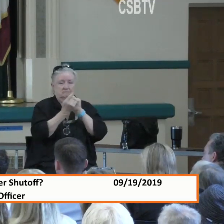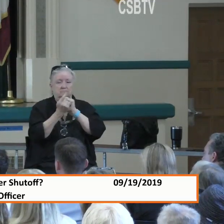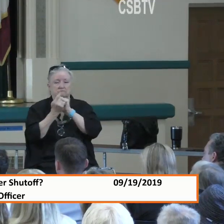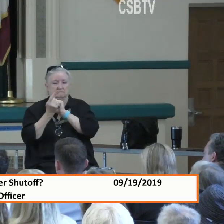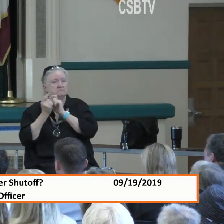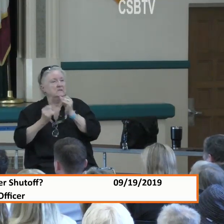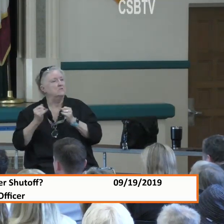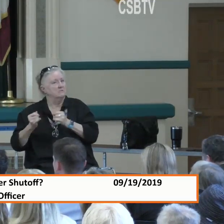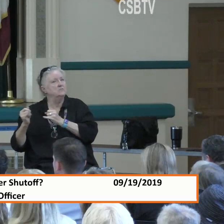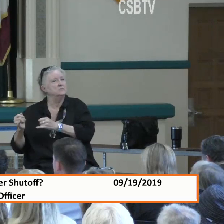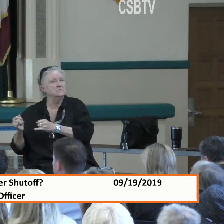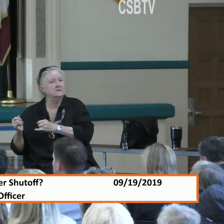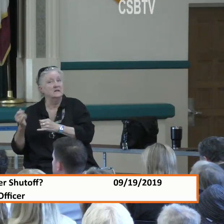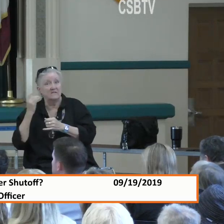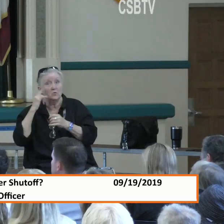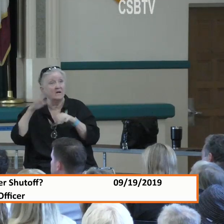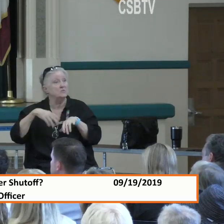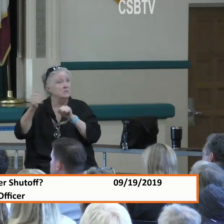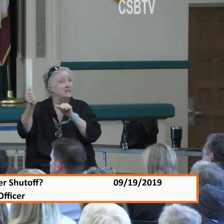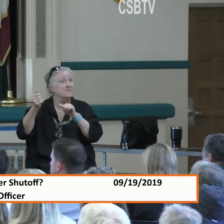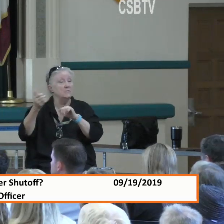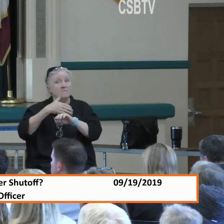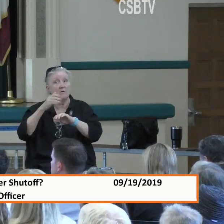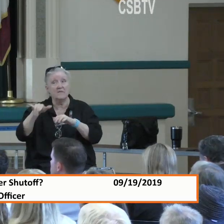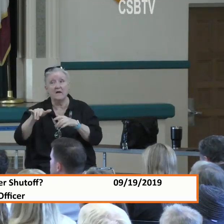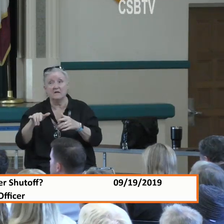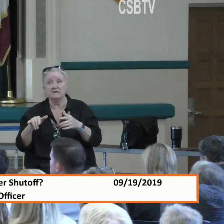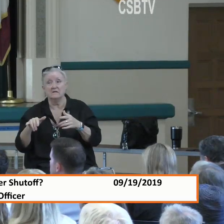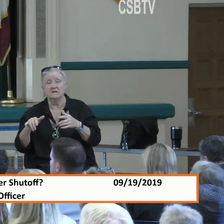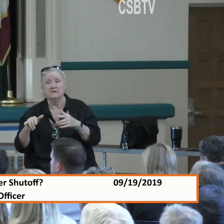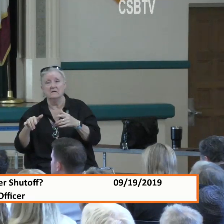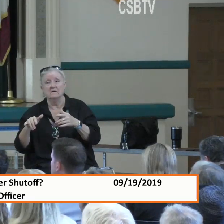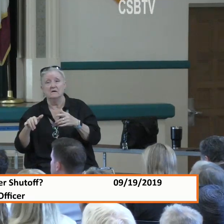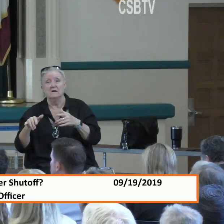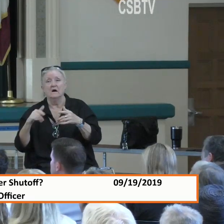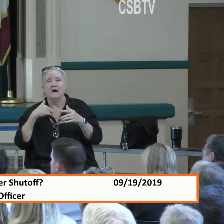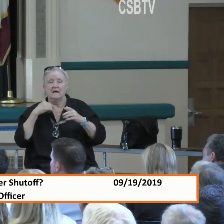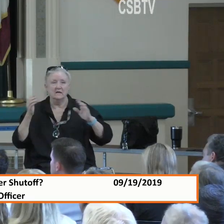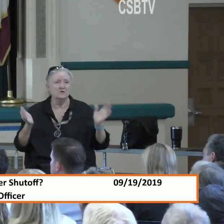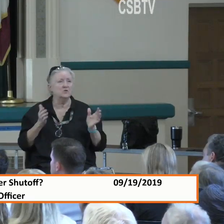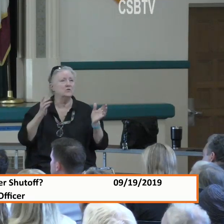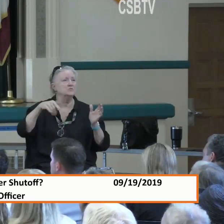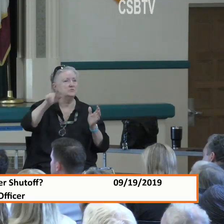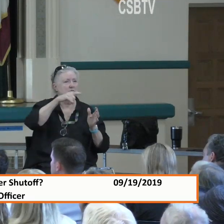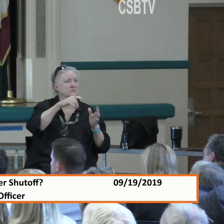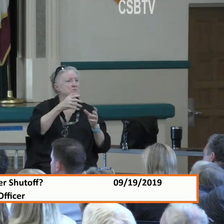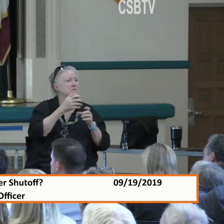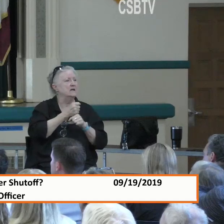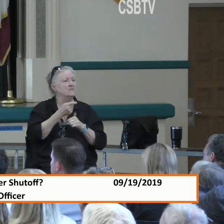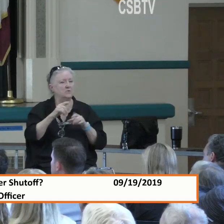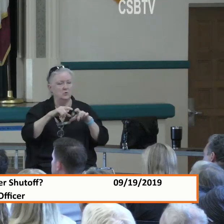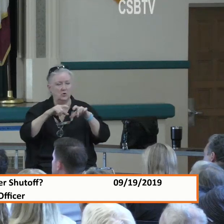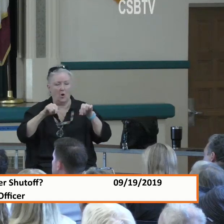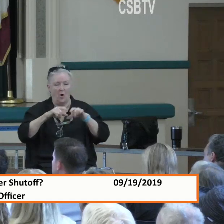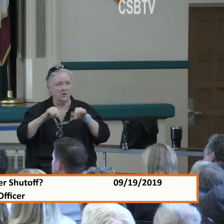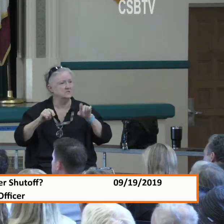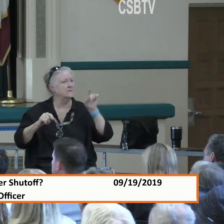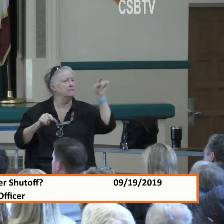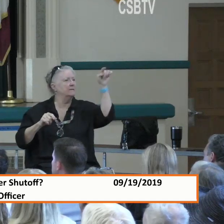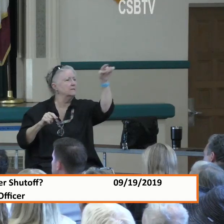individually. If you have to leave prior to that, I would encourage you to grab some cards in the back of the